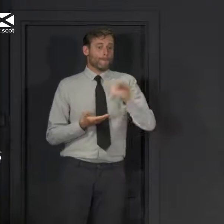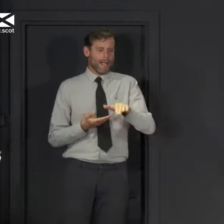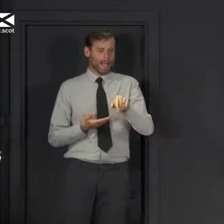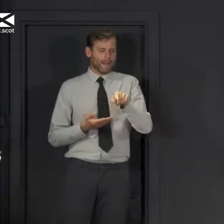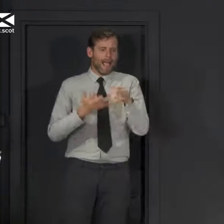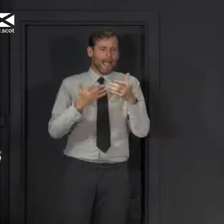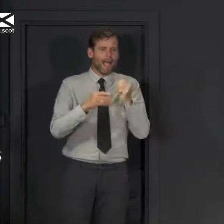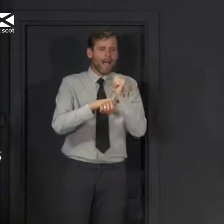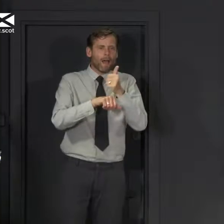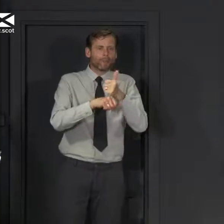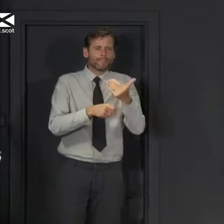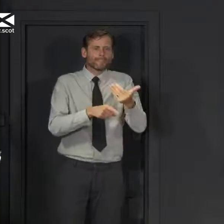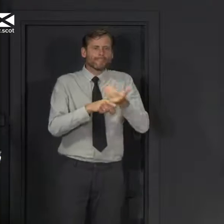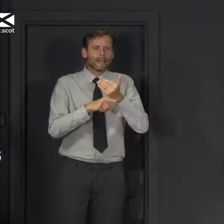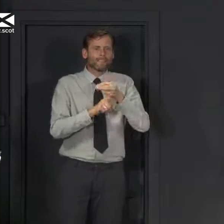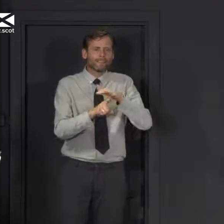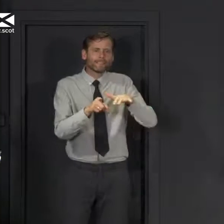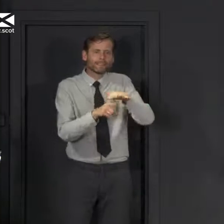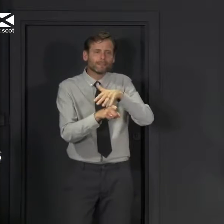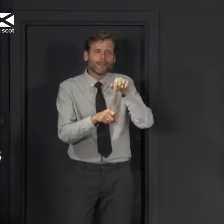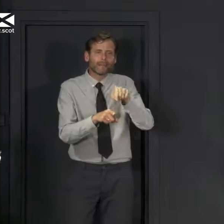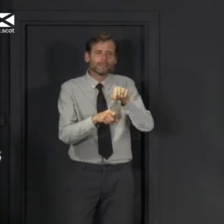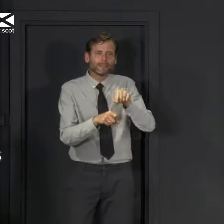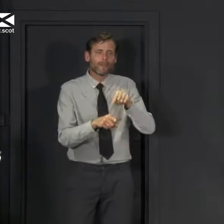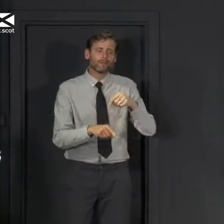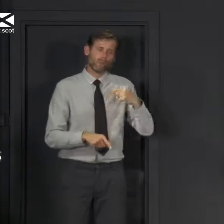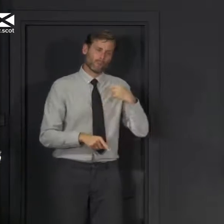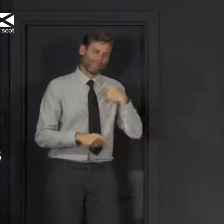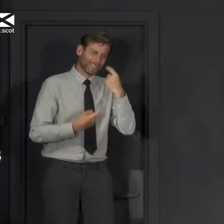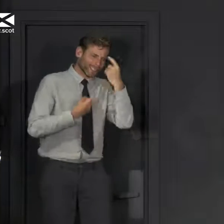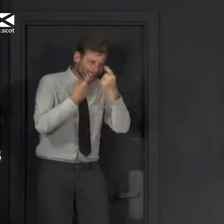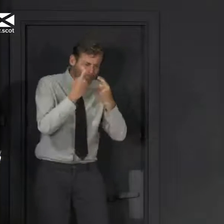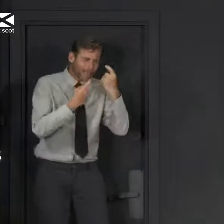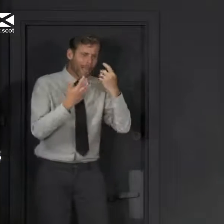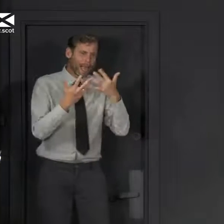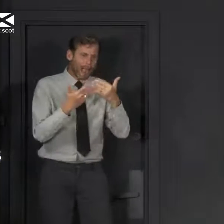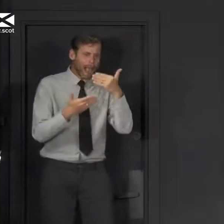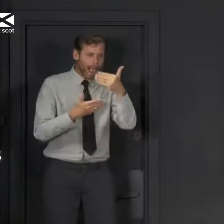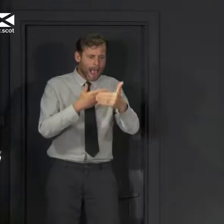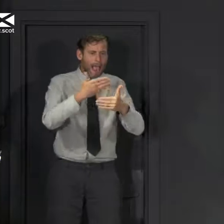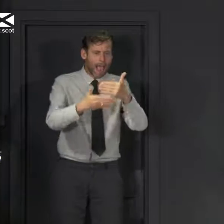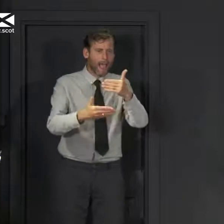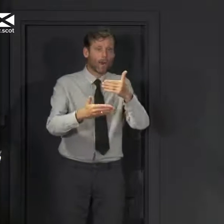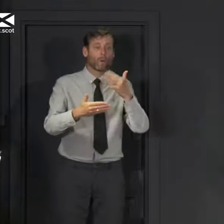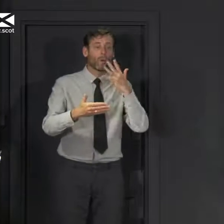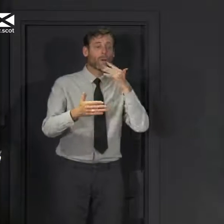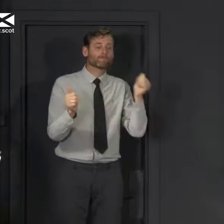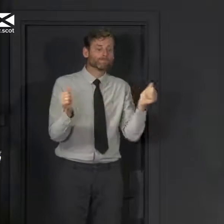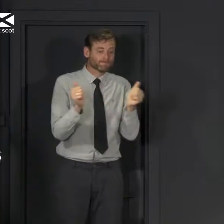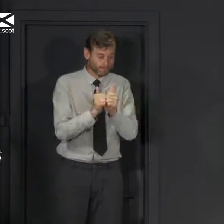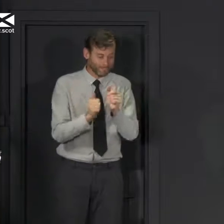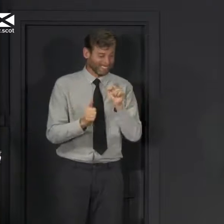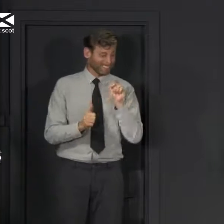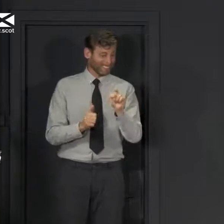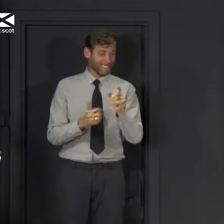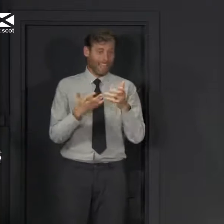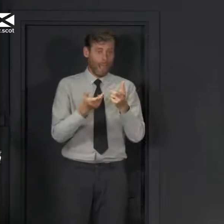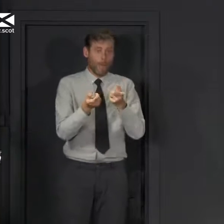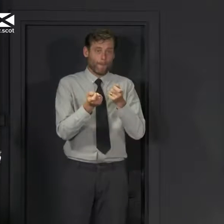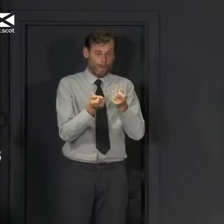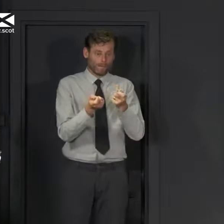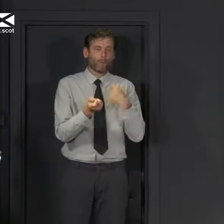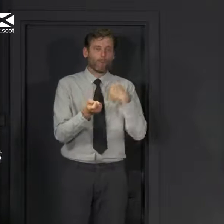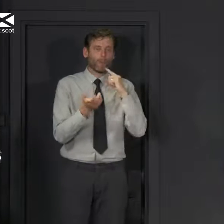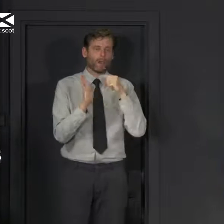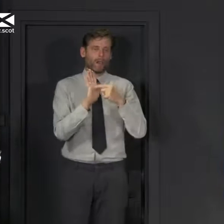and as we take those decisions, then we will, of course, make those known to the wider public and, importantly, to patients